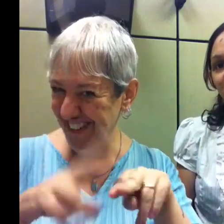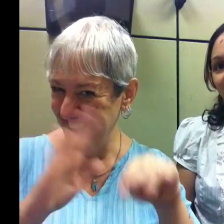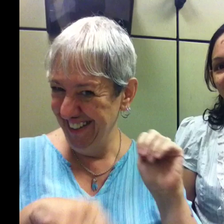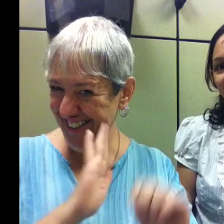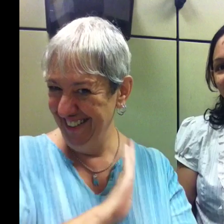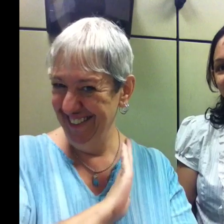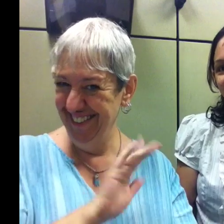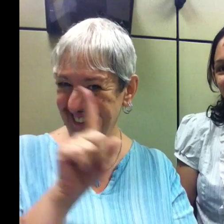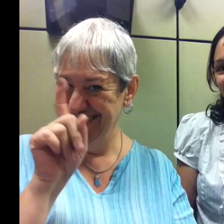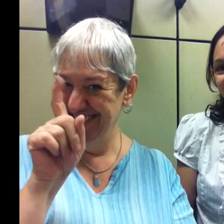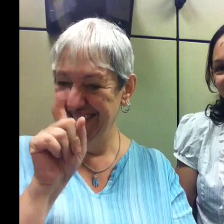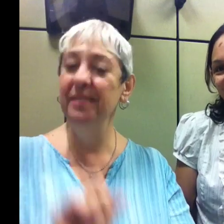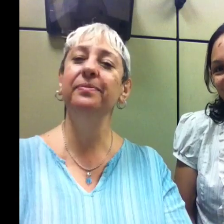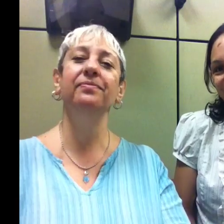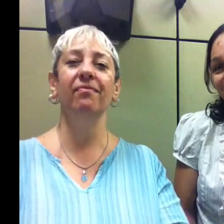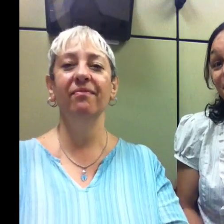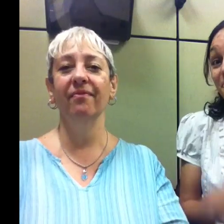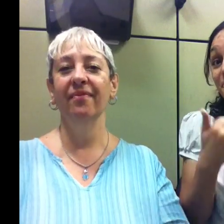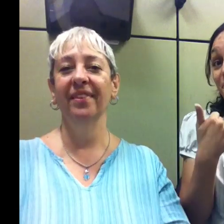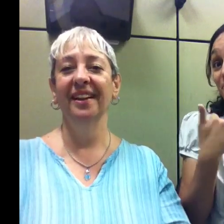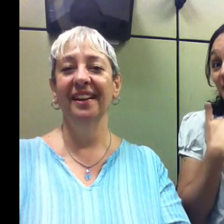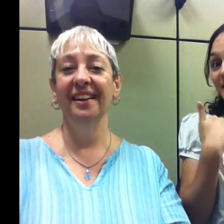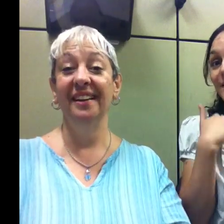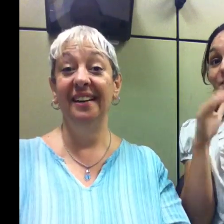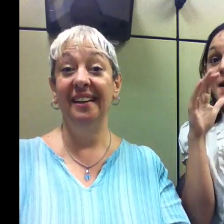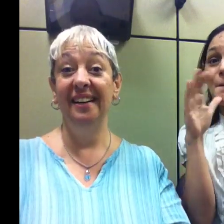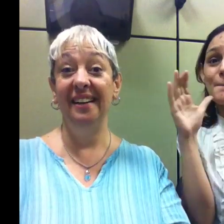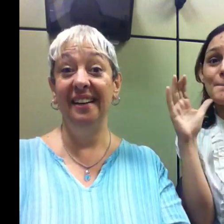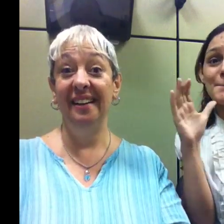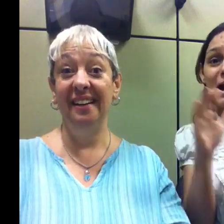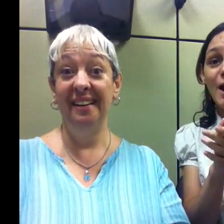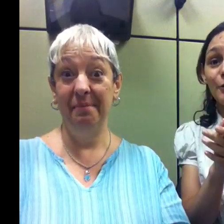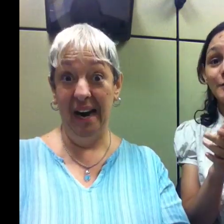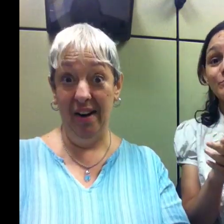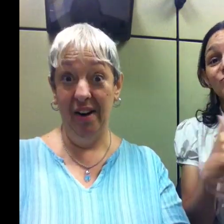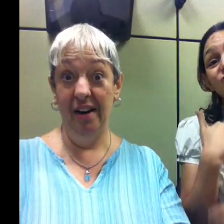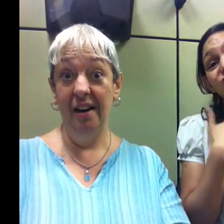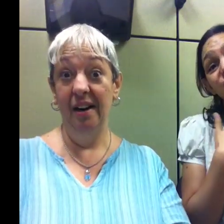So what I don't understand, okay, so that's in New York, that's how much it costs for the bag, for the wedding, on the